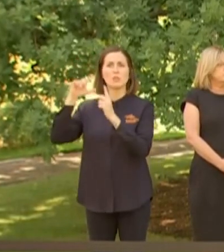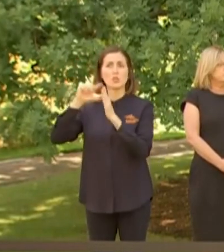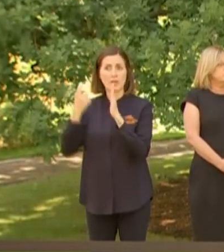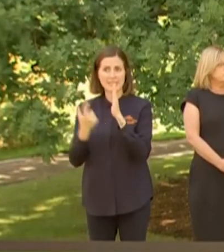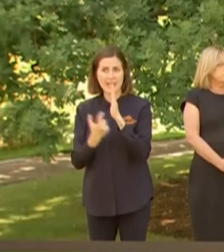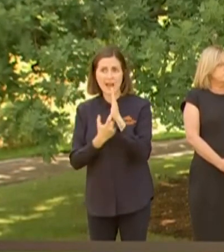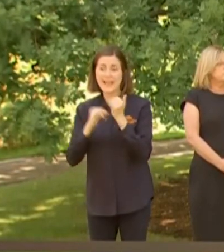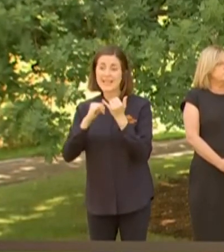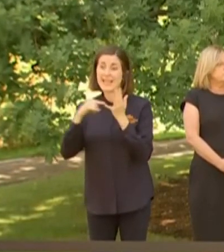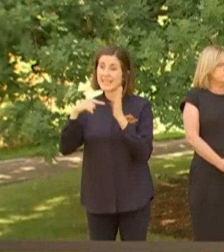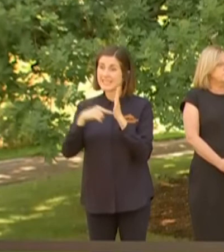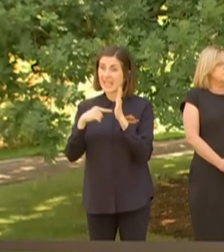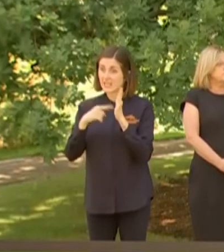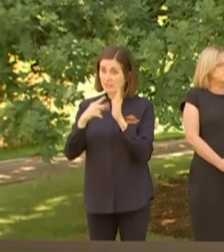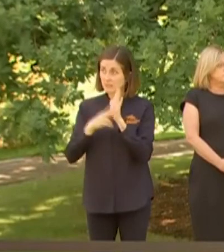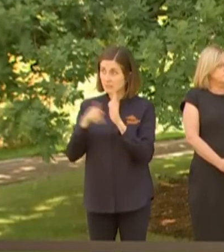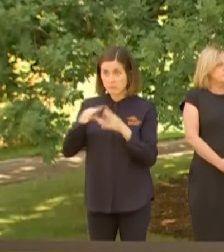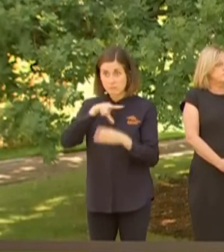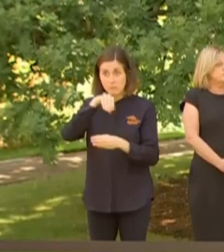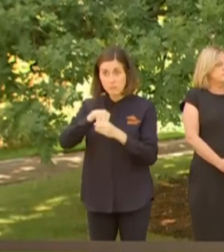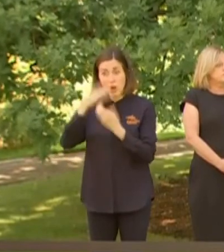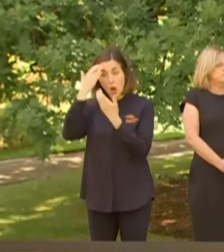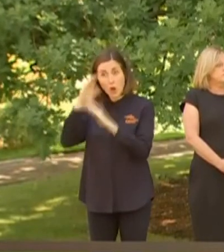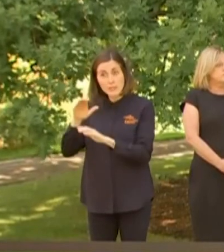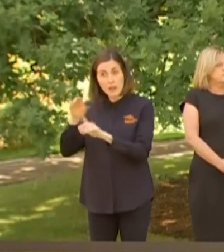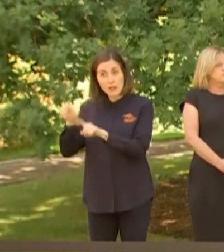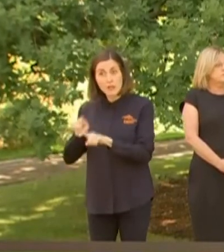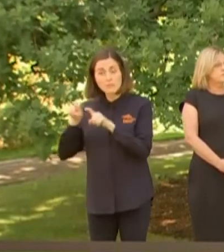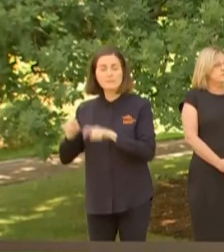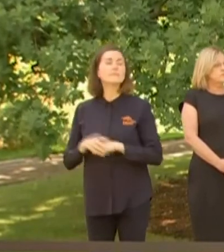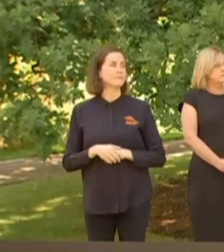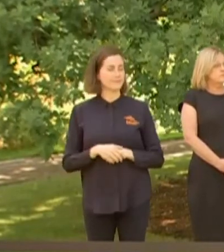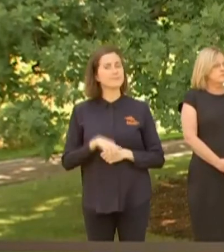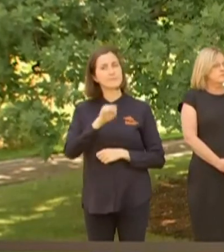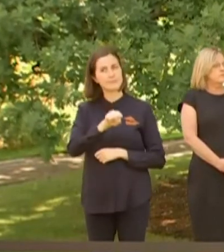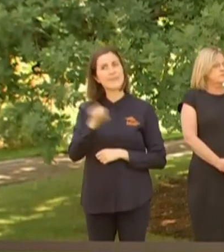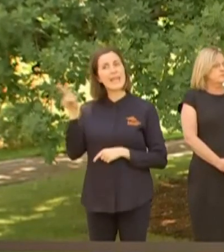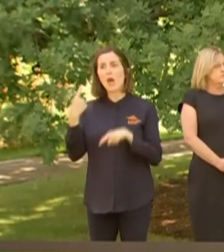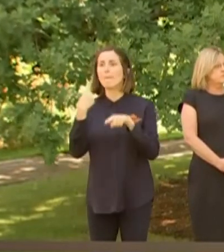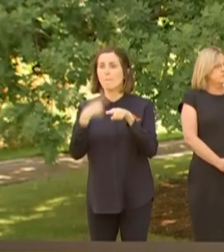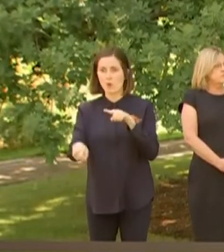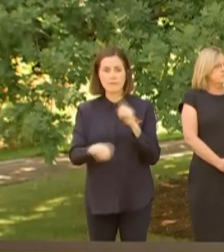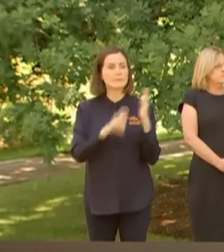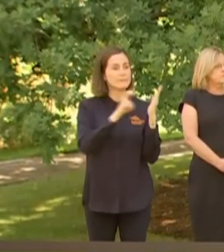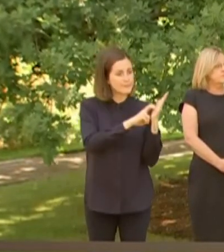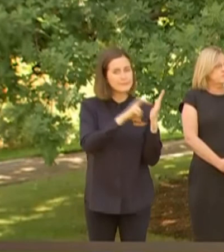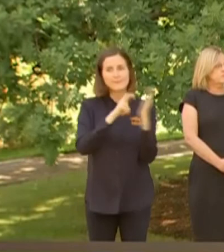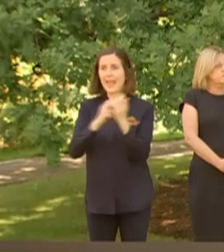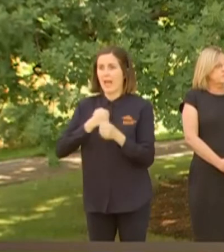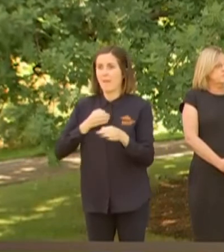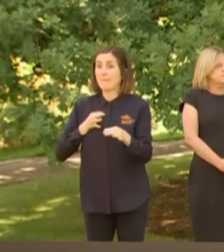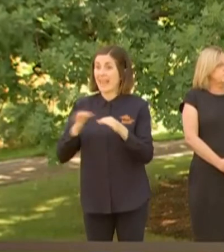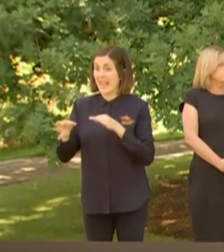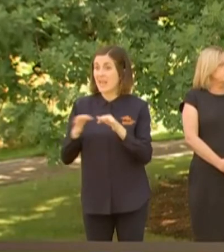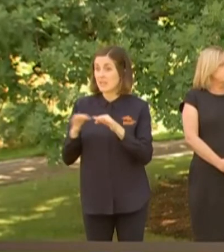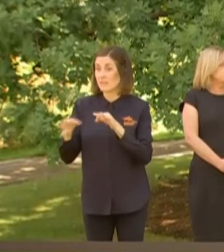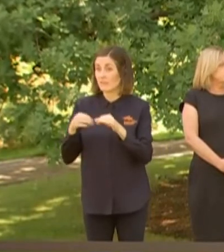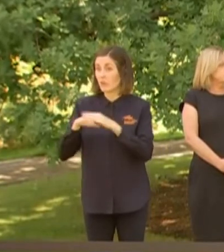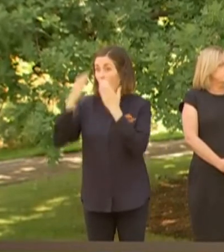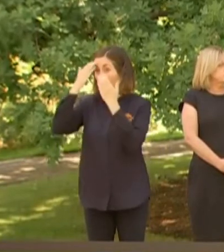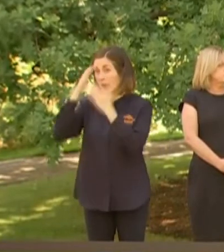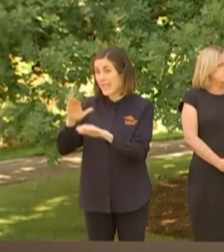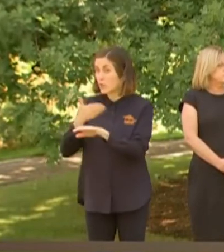Chief Health Officer has signed off on all the infection prevention and control planning, all the contact tracing planning, all the public health response.